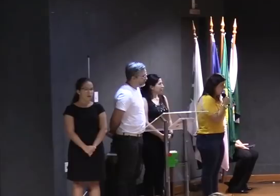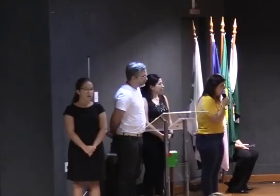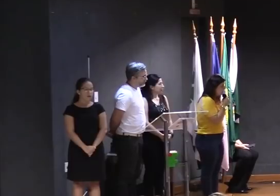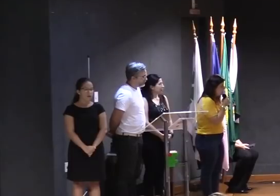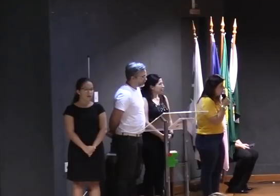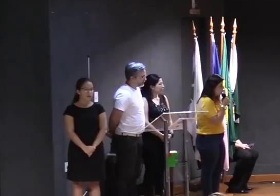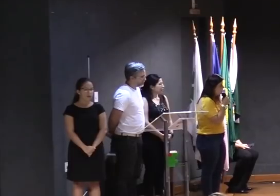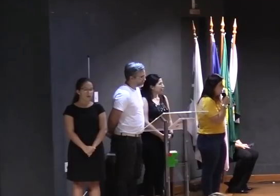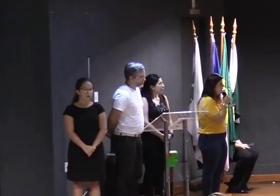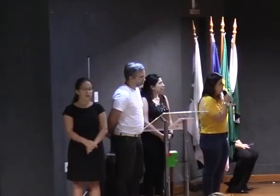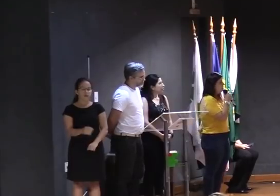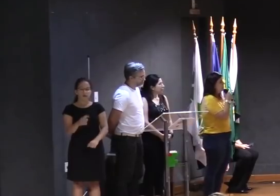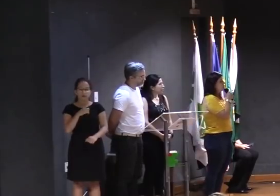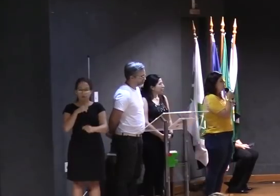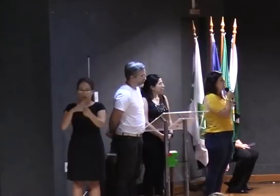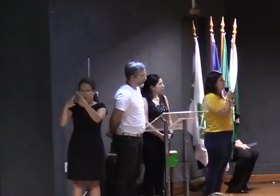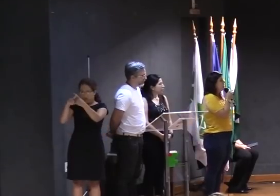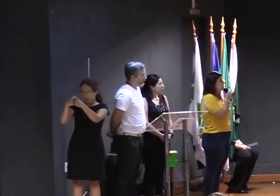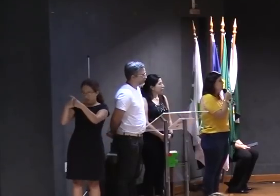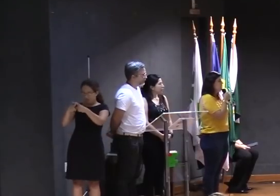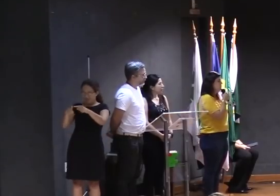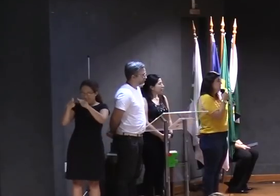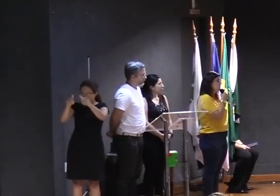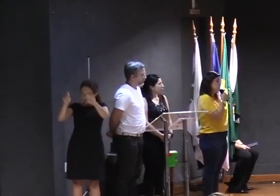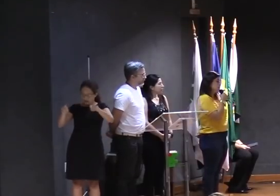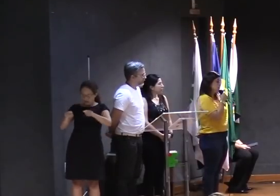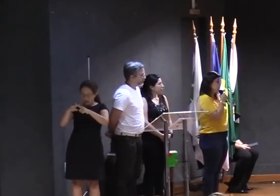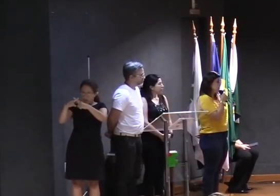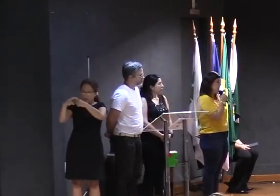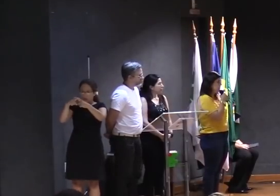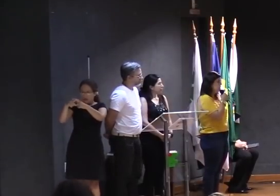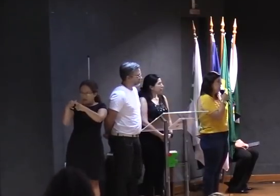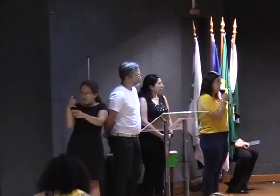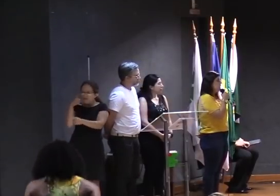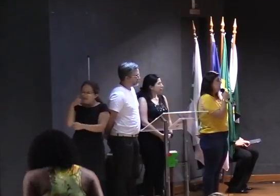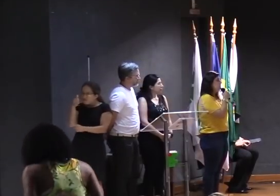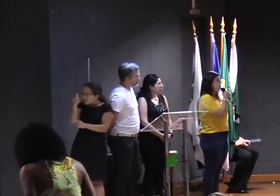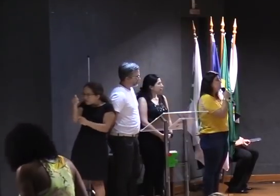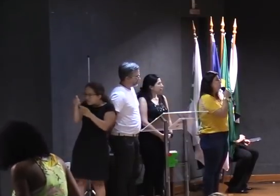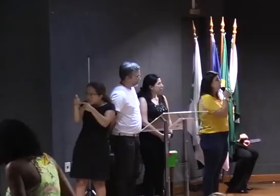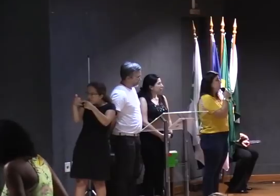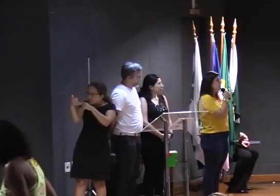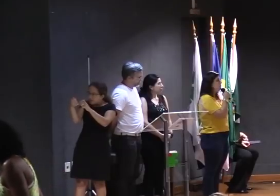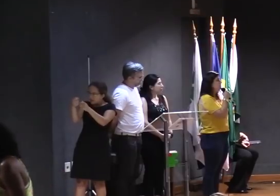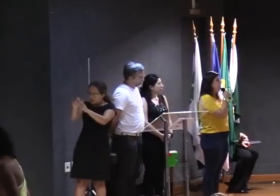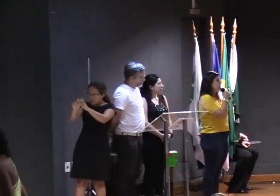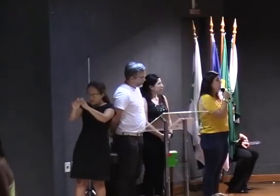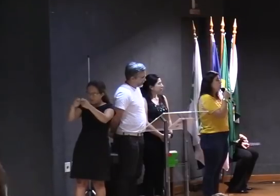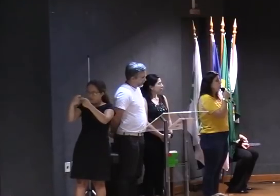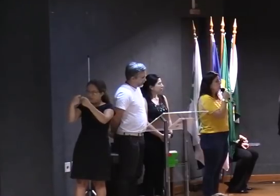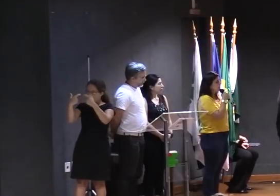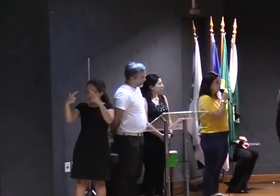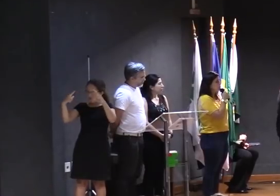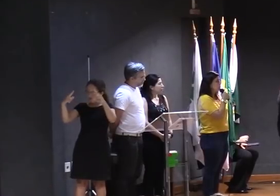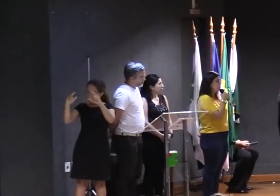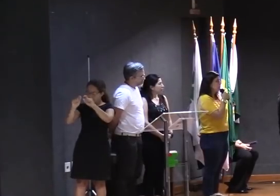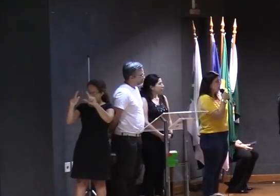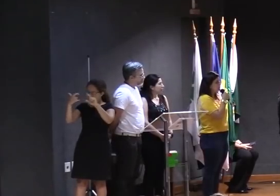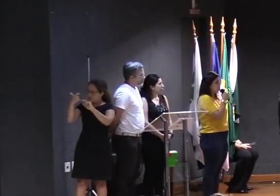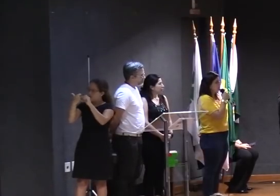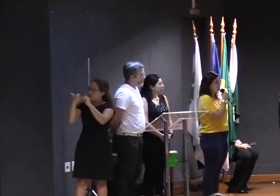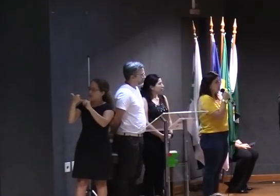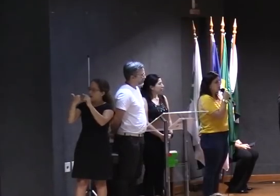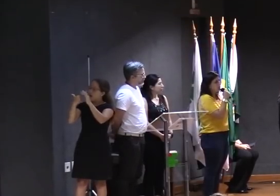É, com esses códigos QR, eles conseguem ter as informações mais aprofundadas e eles deixam nos corredores para que outros alunos e